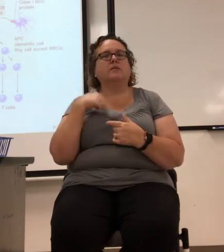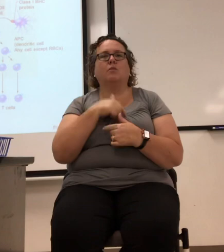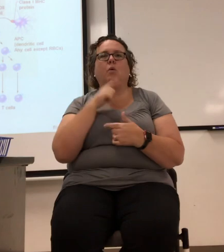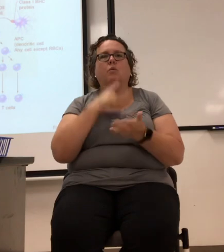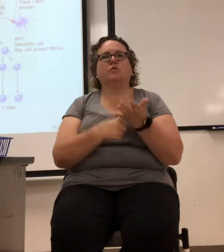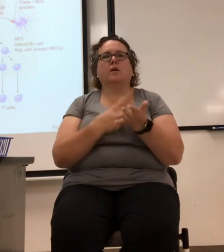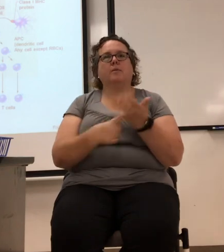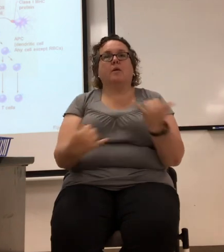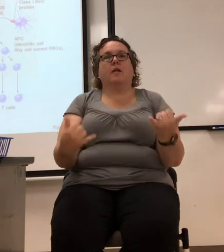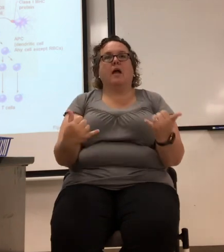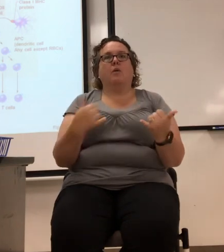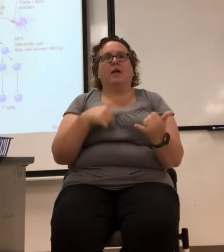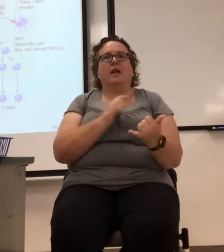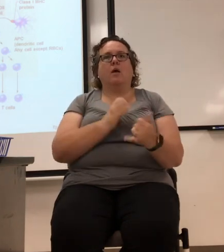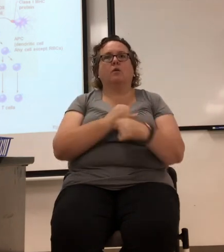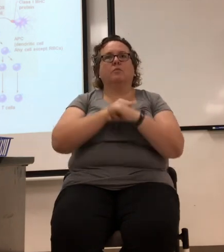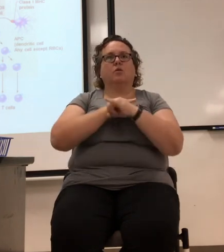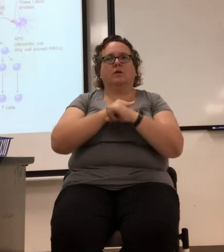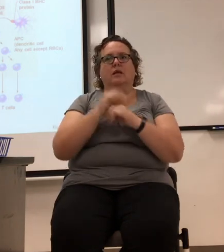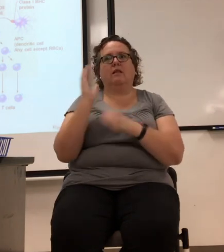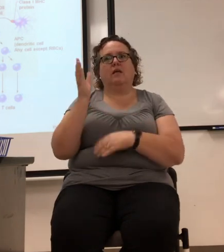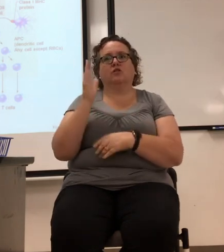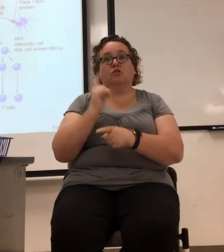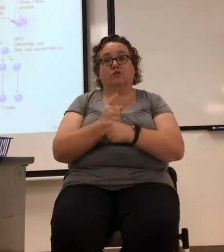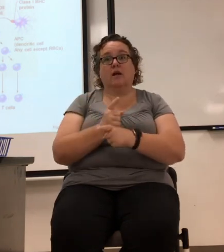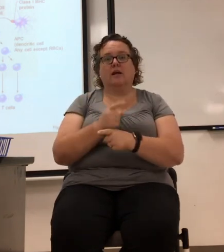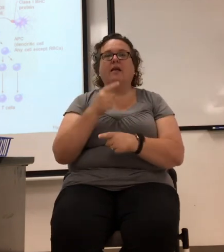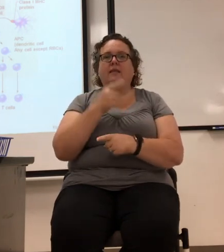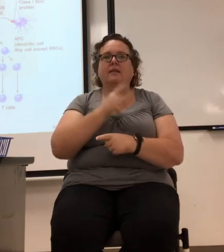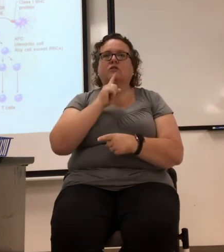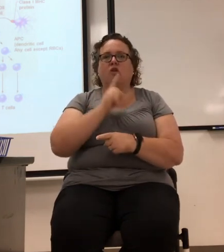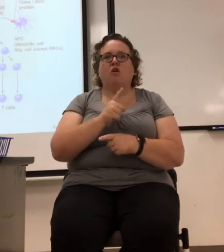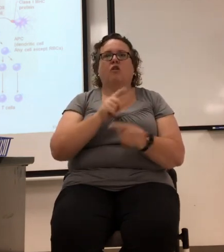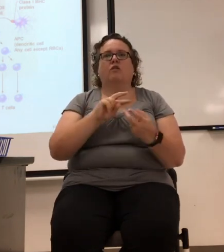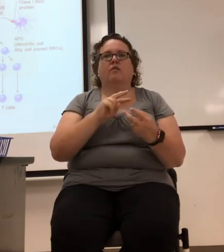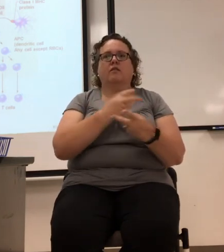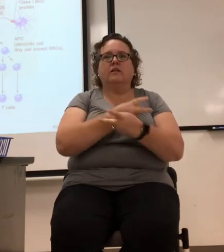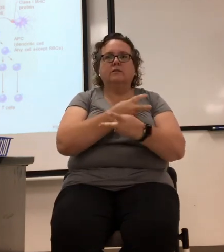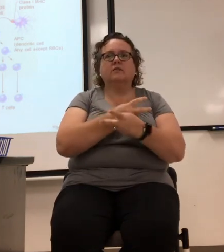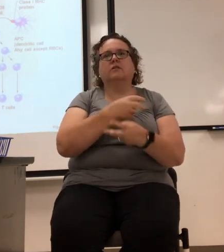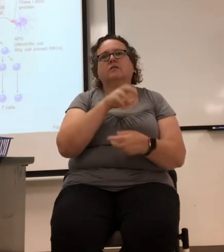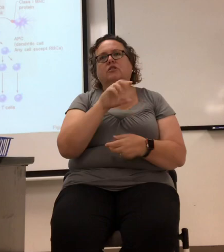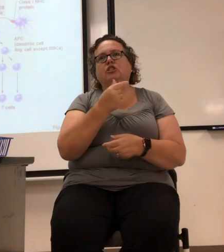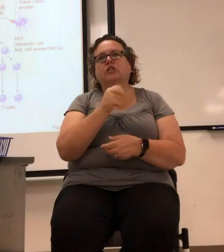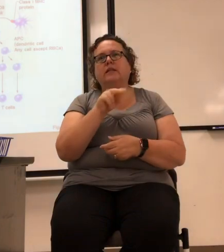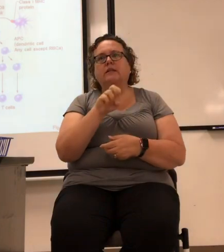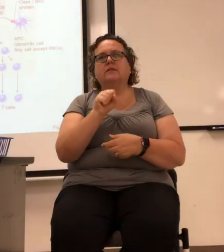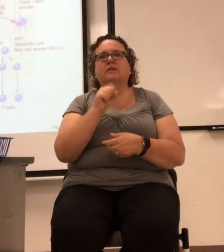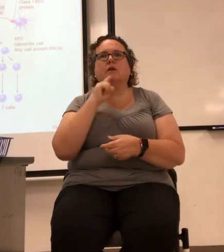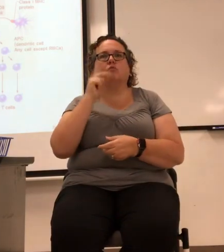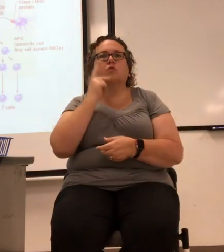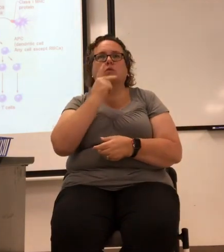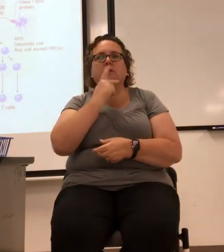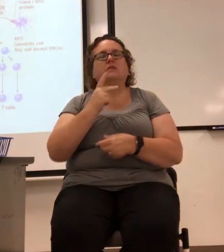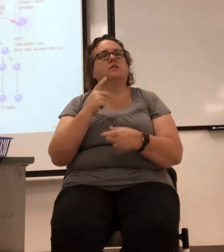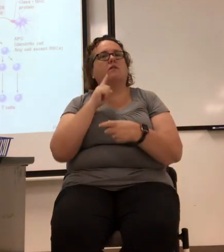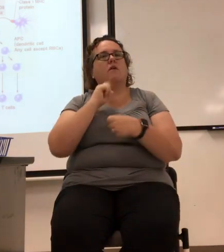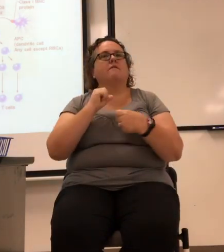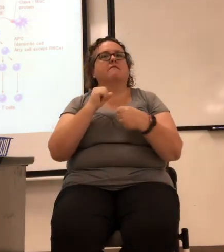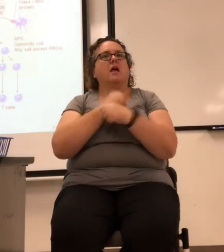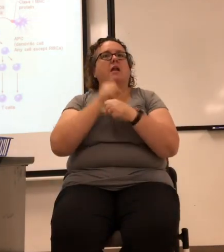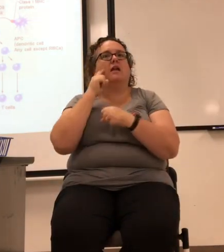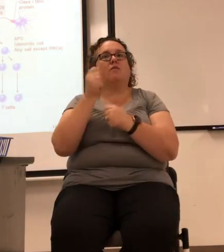talking about here in the immediate lecture. Makes sense, right? These are the genes and proteins responsible for fighting anything that's